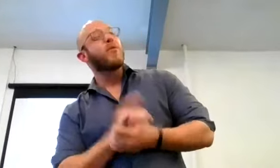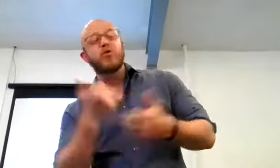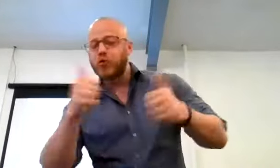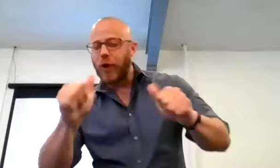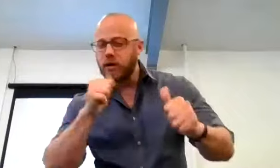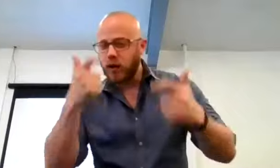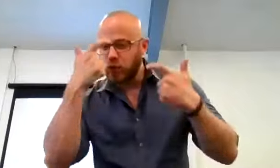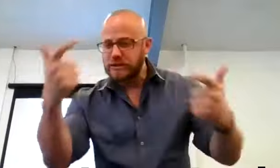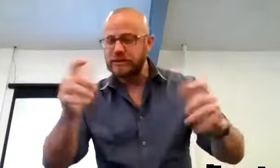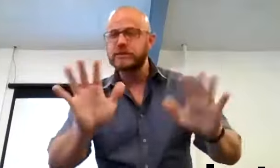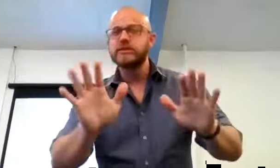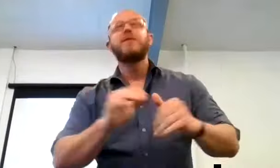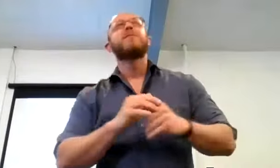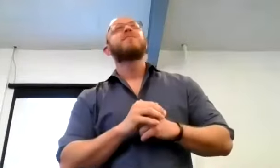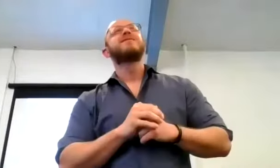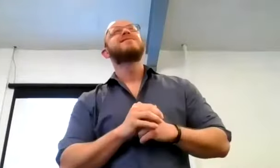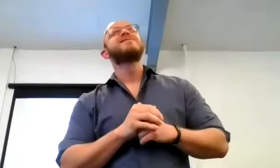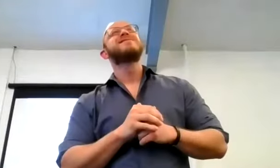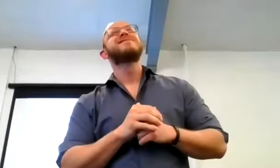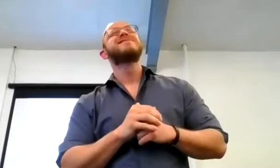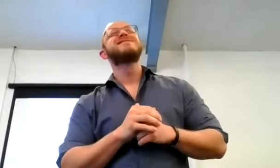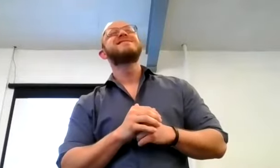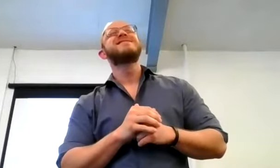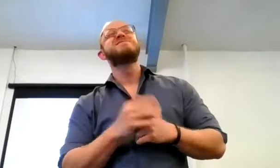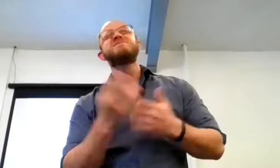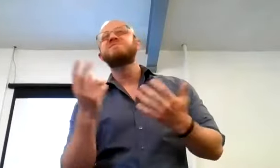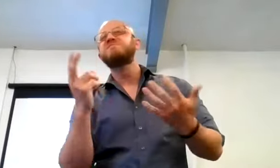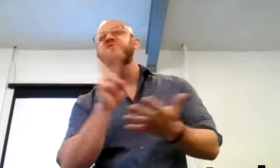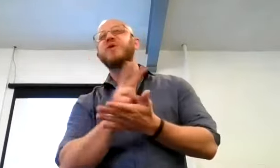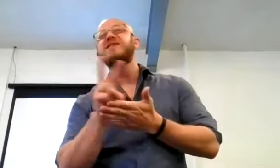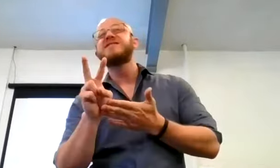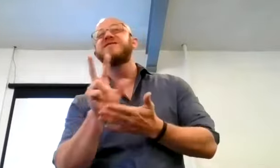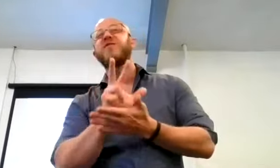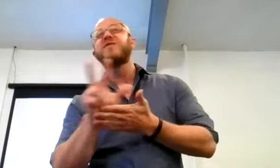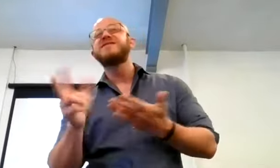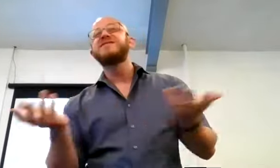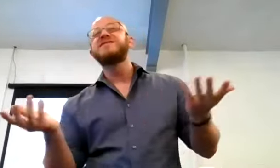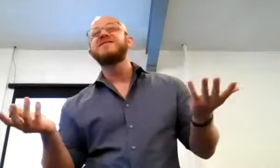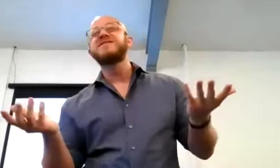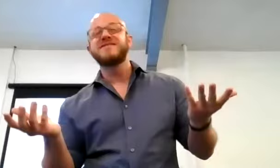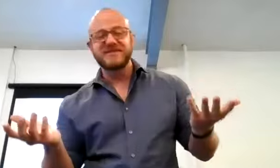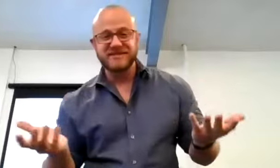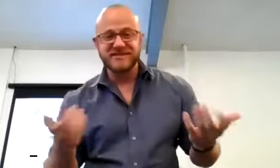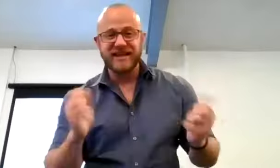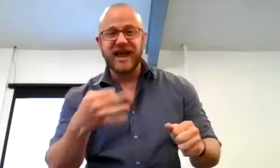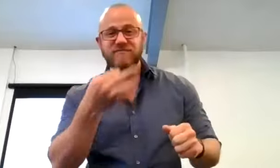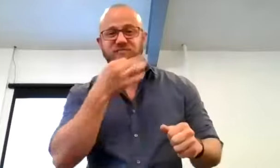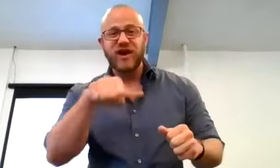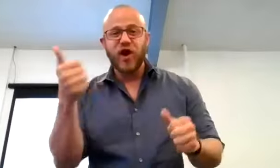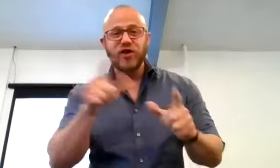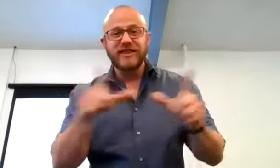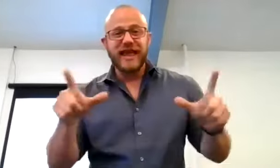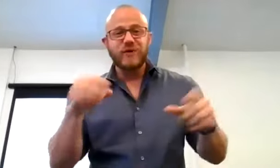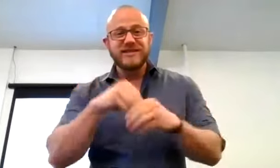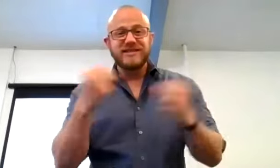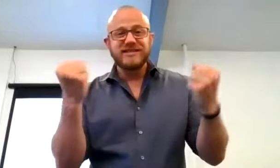probably take me, let me see, let me try not to be big-headed, let me see, maybe 2 or 3 weeks to